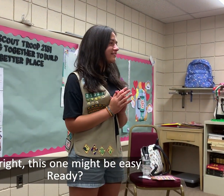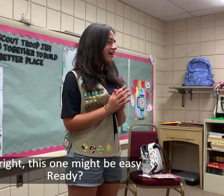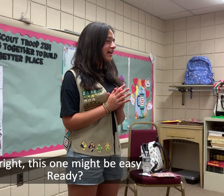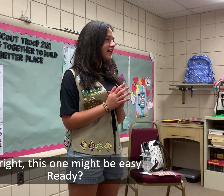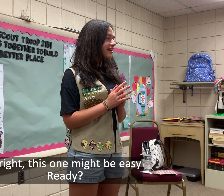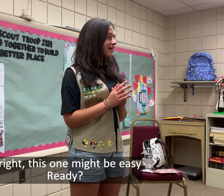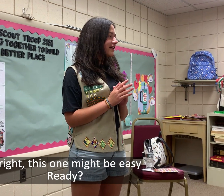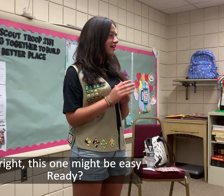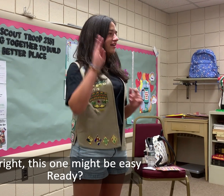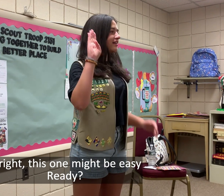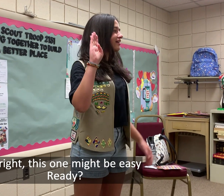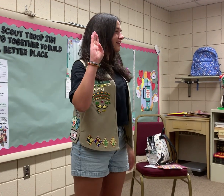Ready?